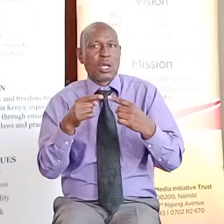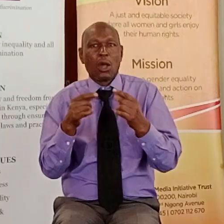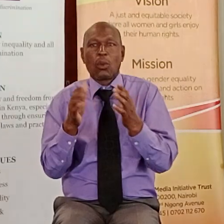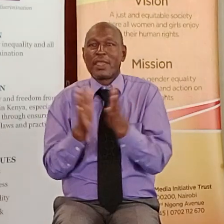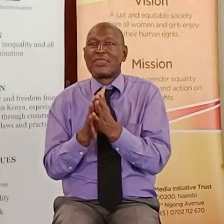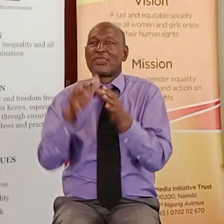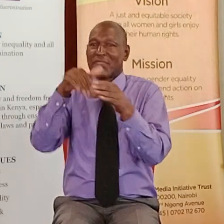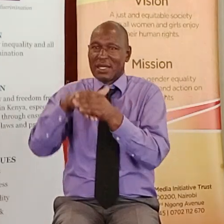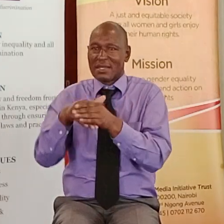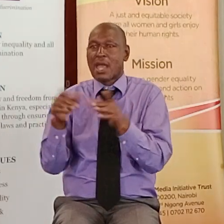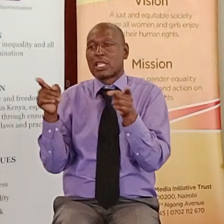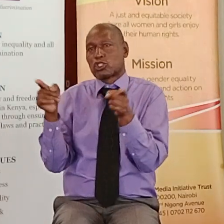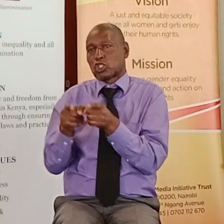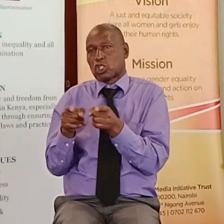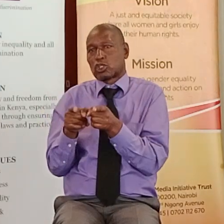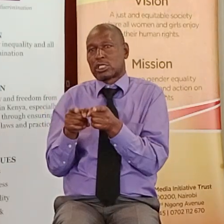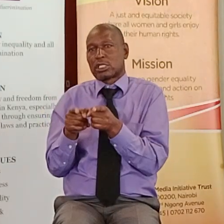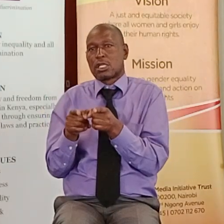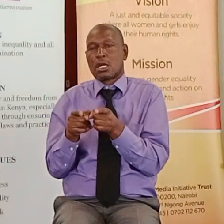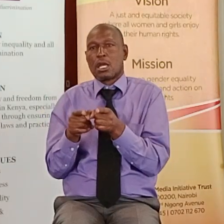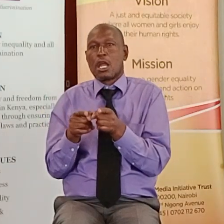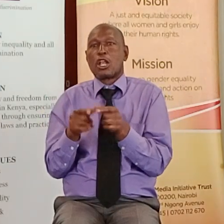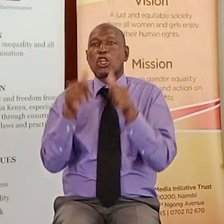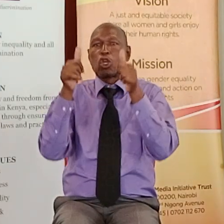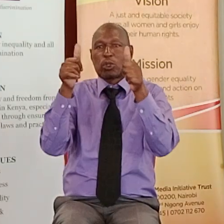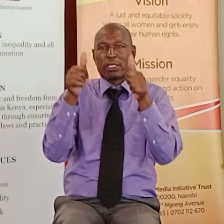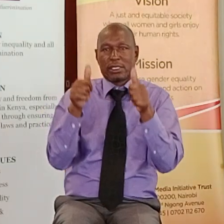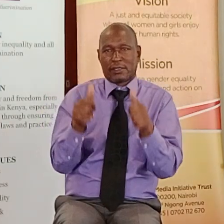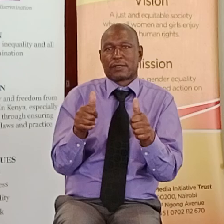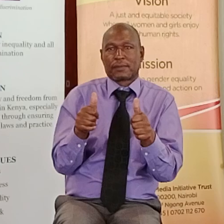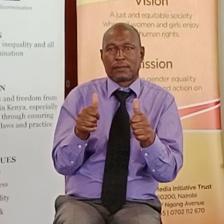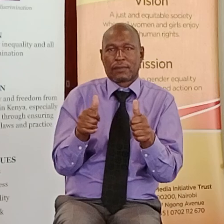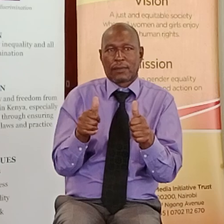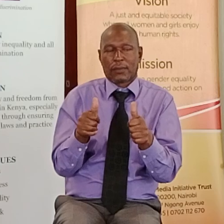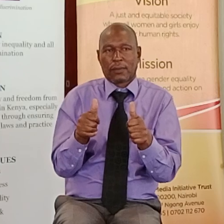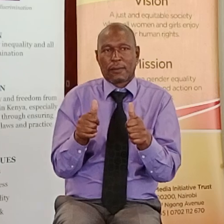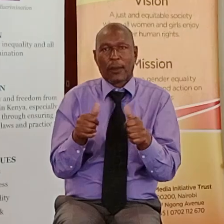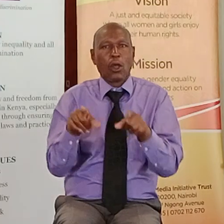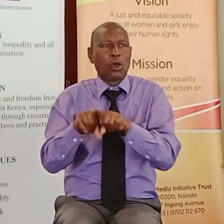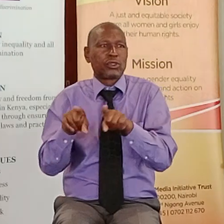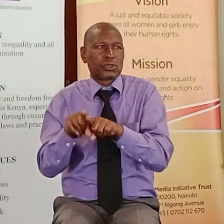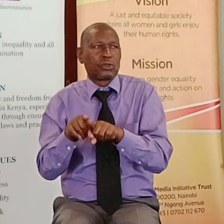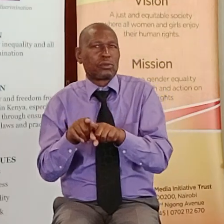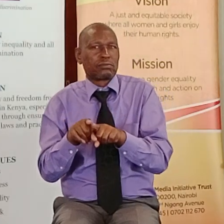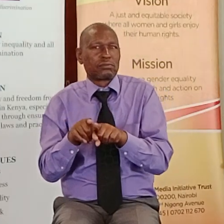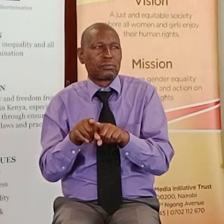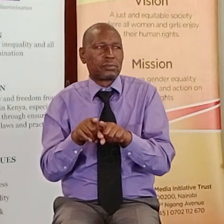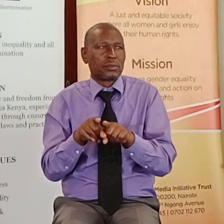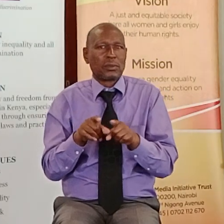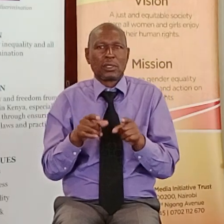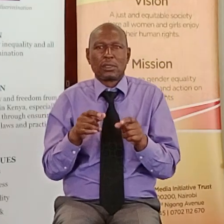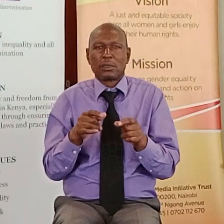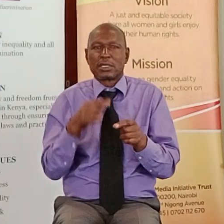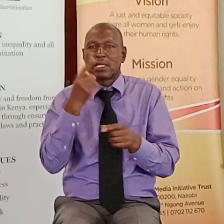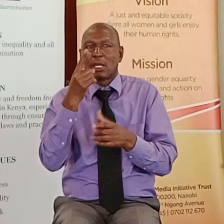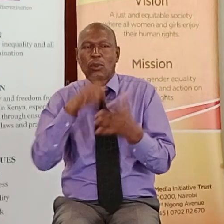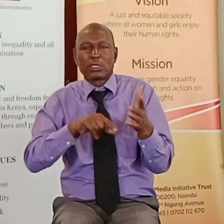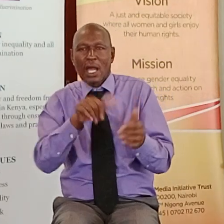notice. So just again reflecting on some of the speakers' sentiments that have gone